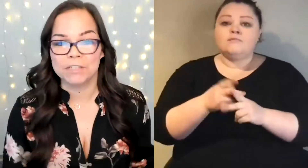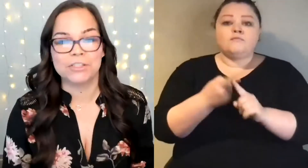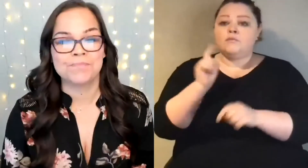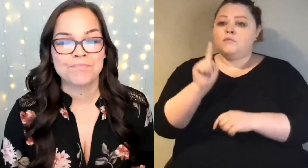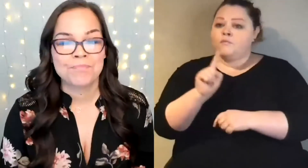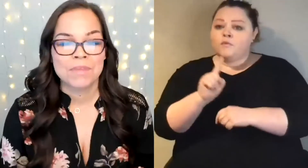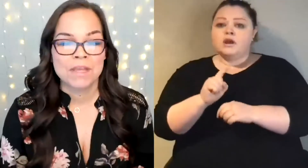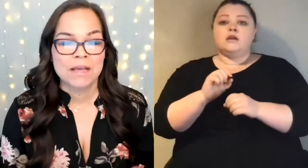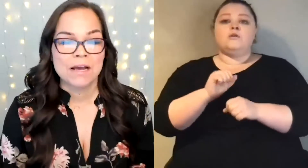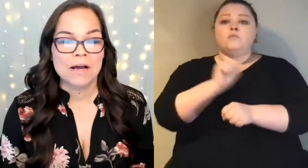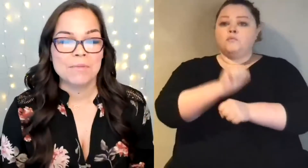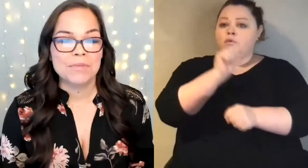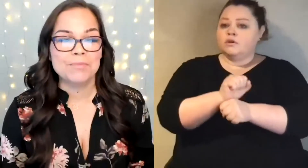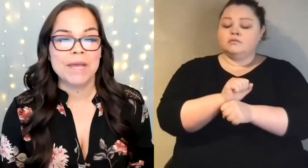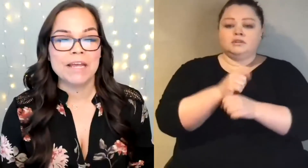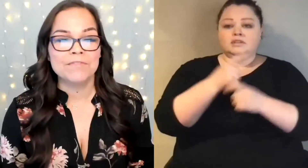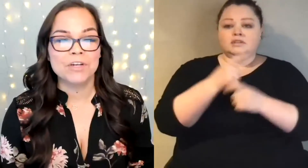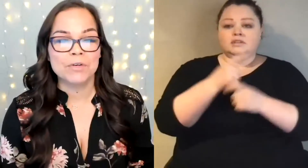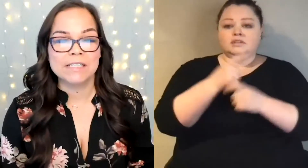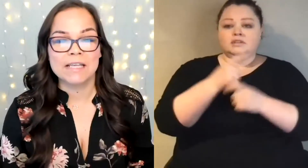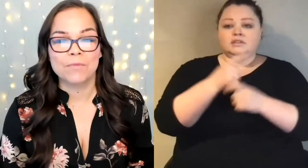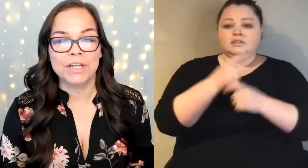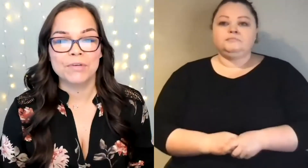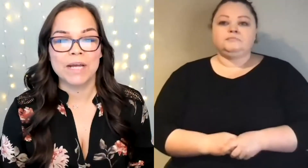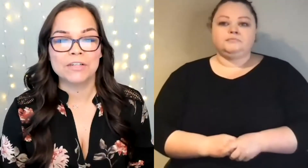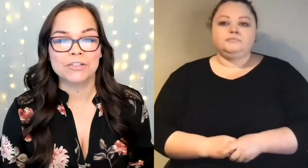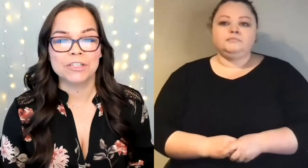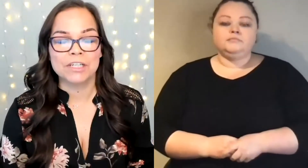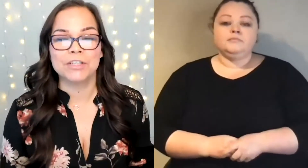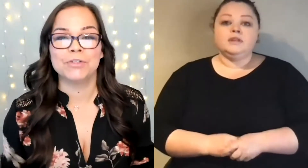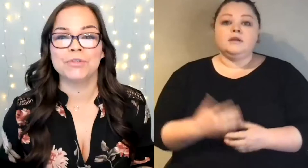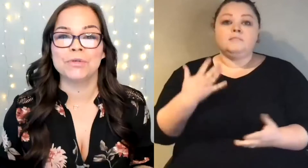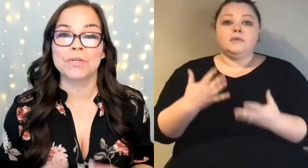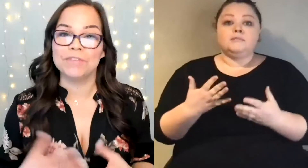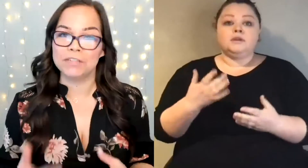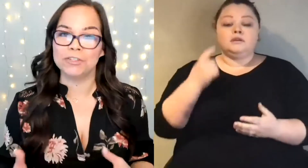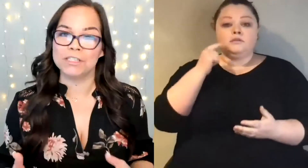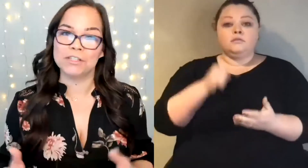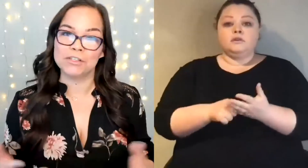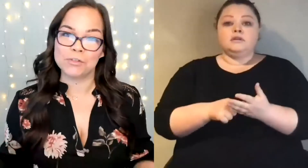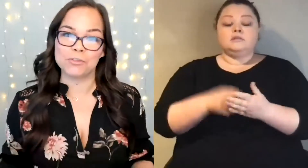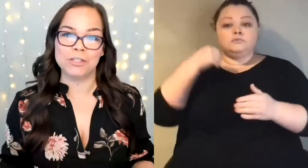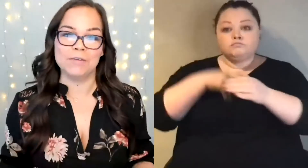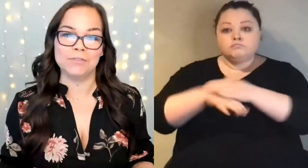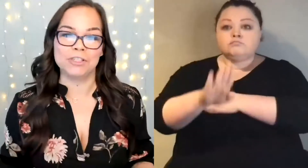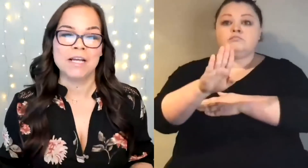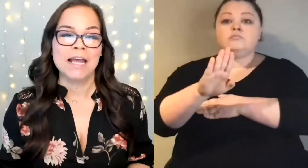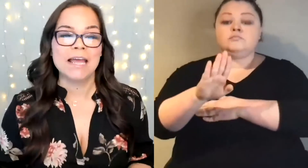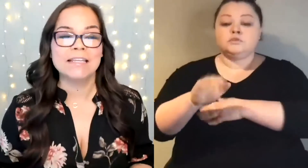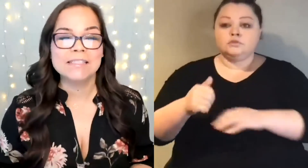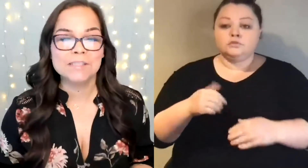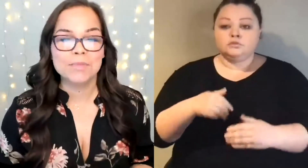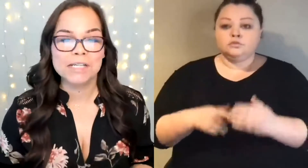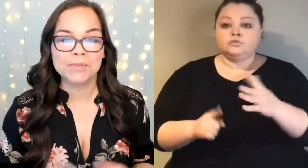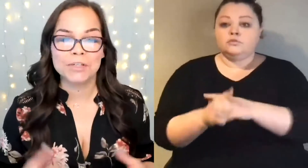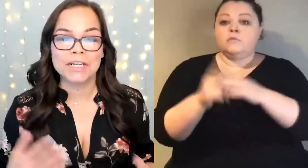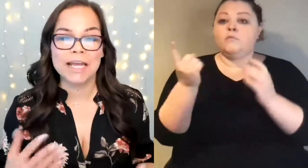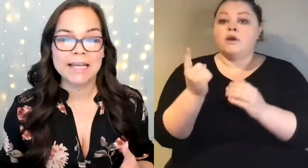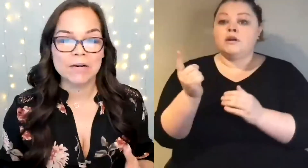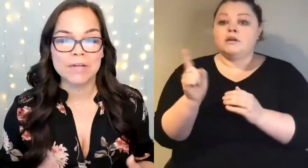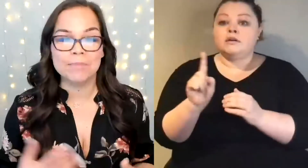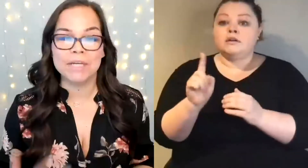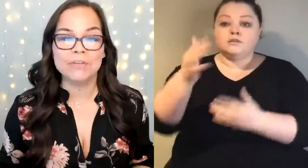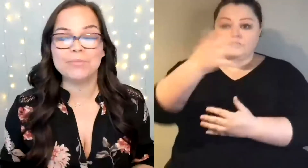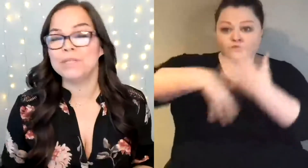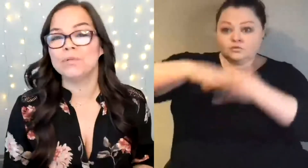be reached. You may have noticed that when you entered, you would have entered into the social lounge. And this is a place where you can